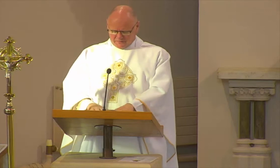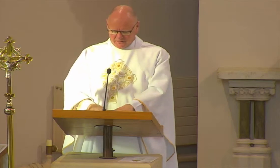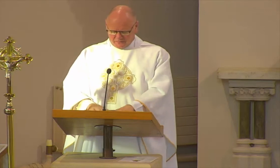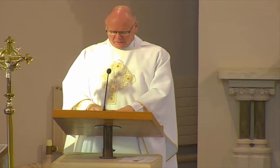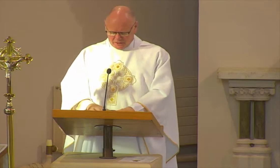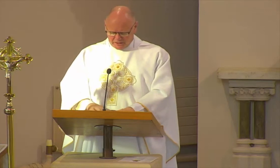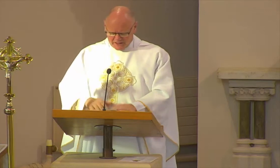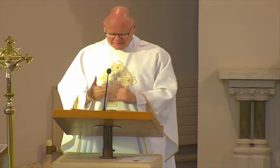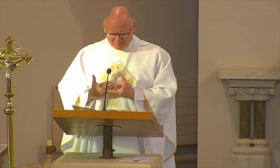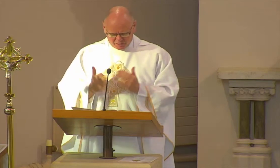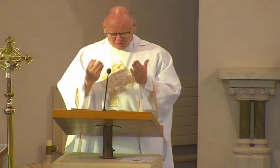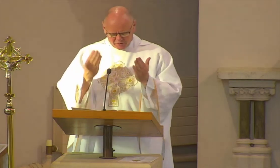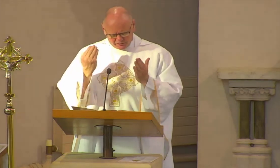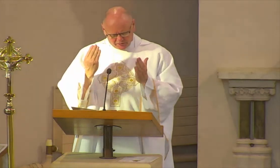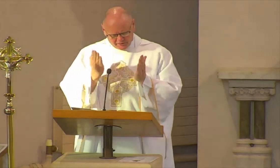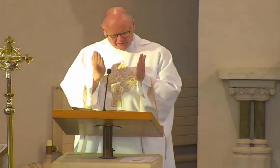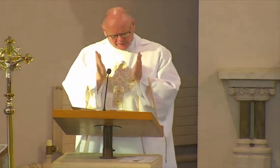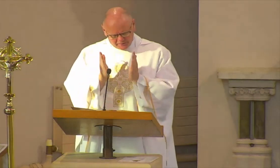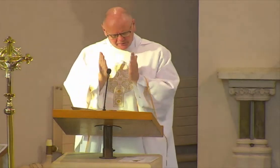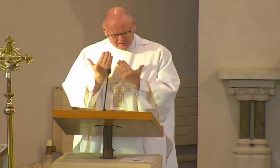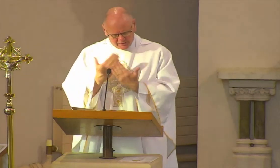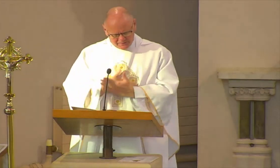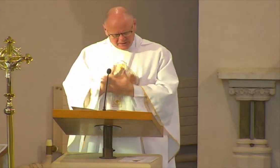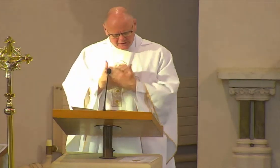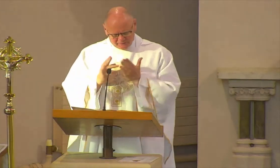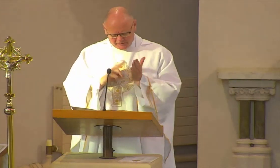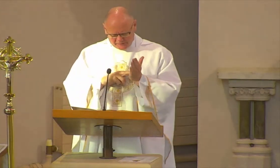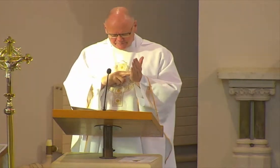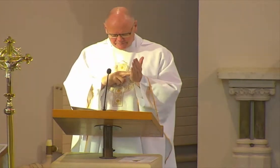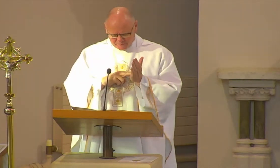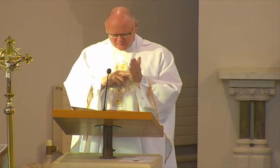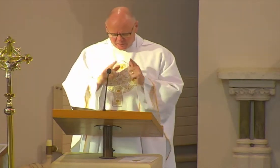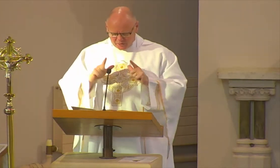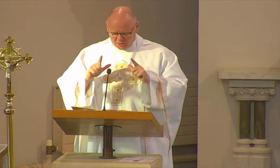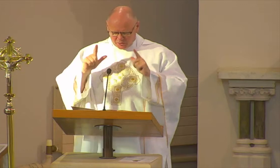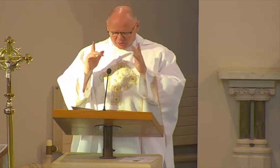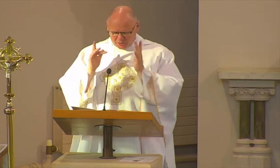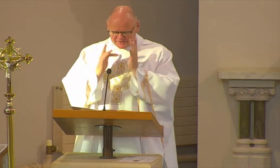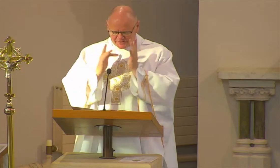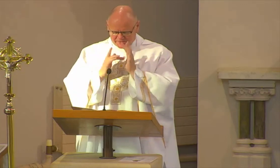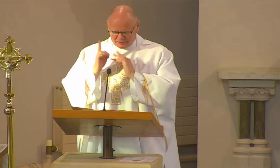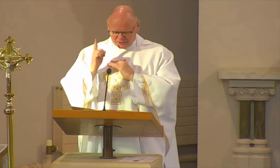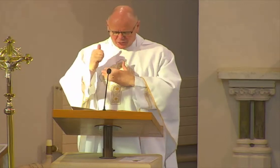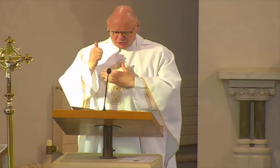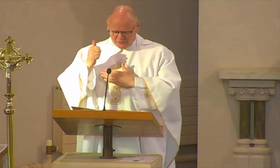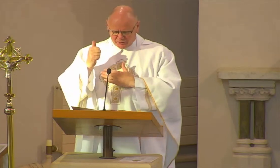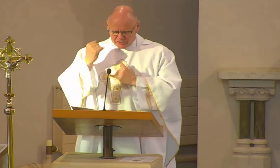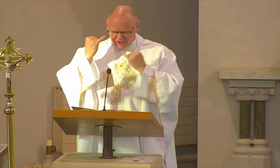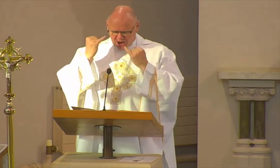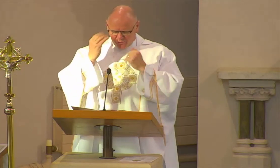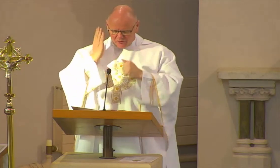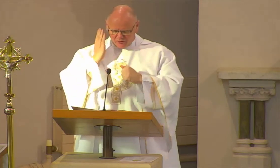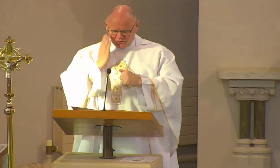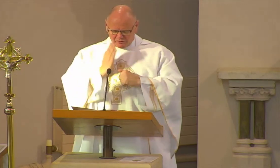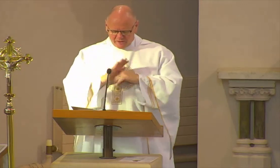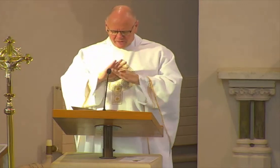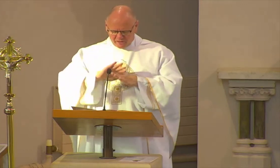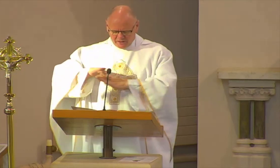Our last prayer in our 9-day novena. Lord Jesus, you are the good shepherd who never